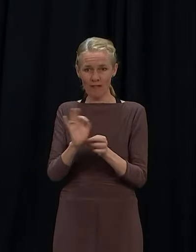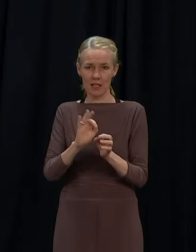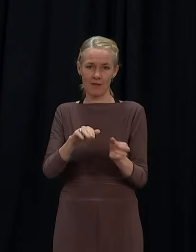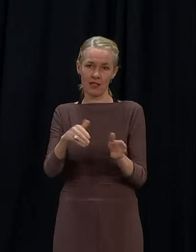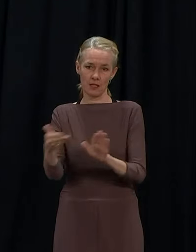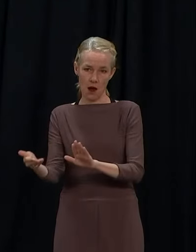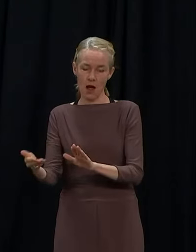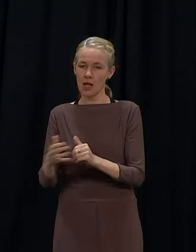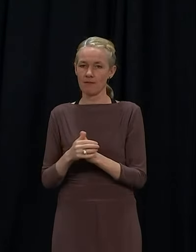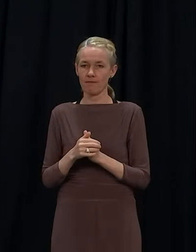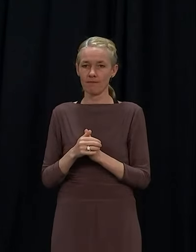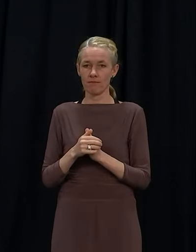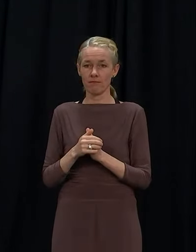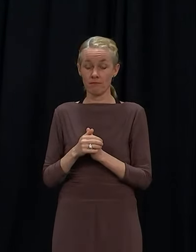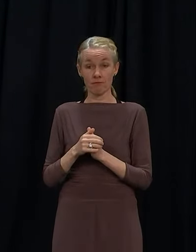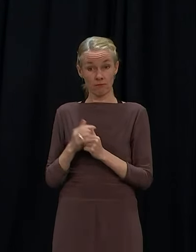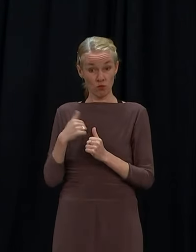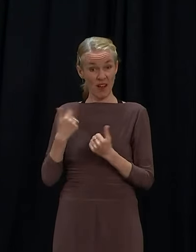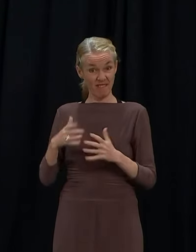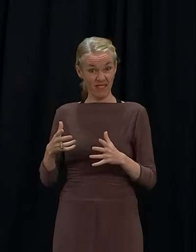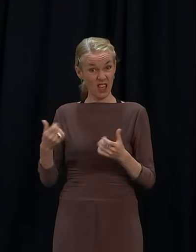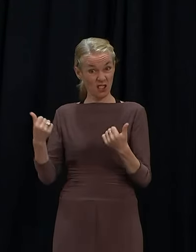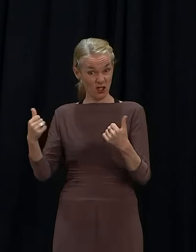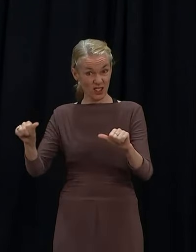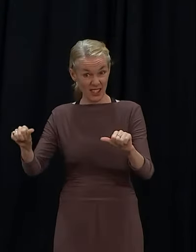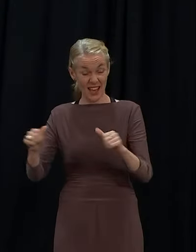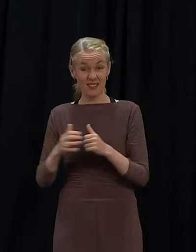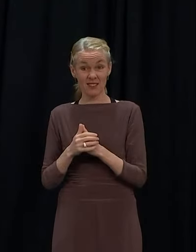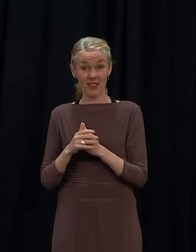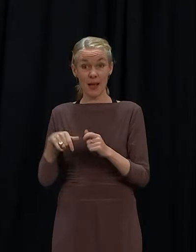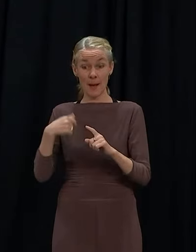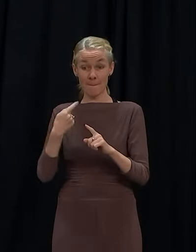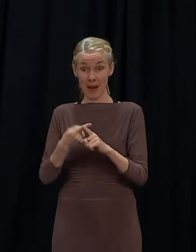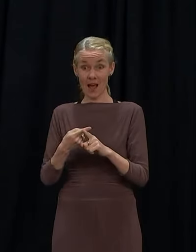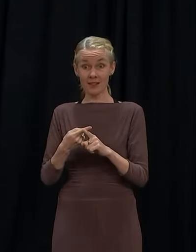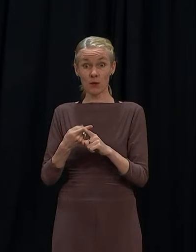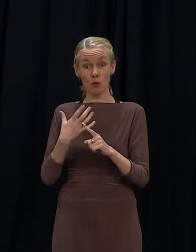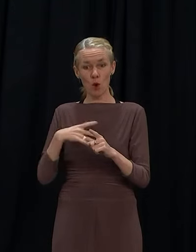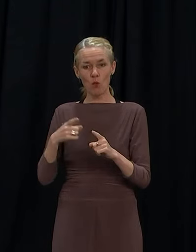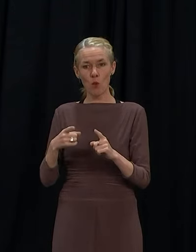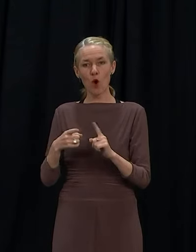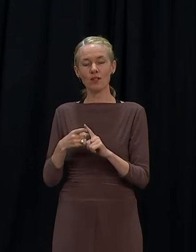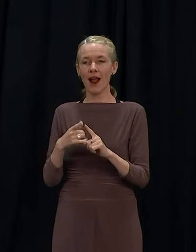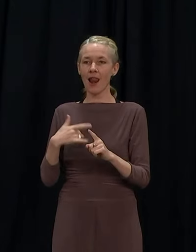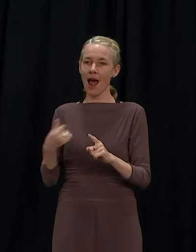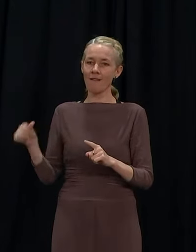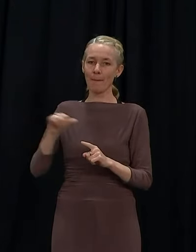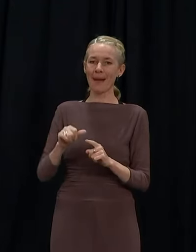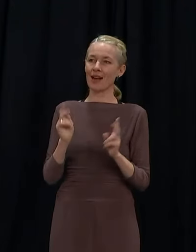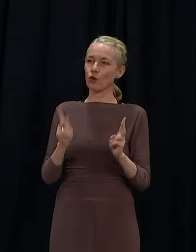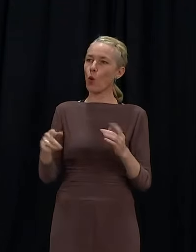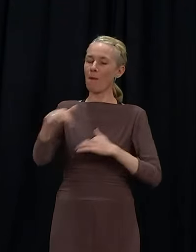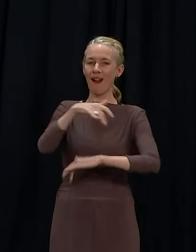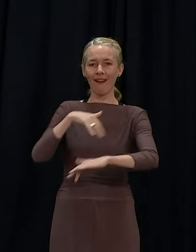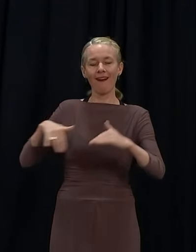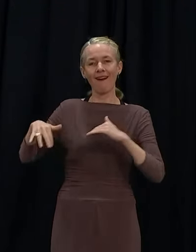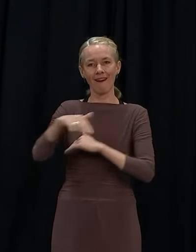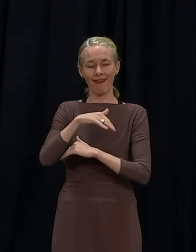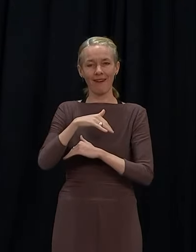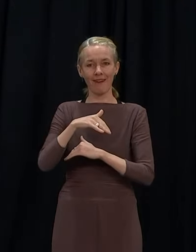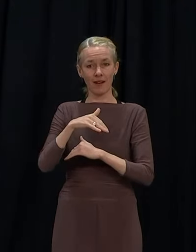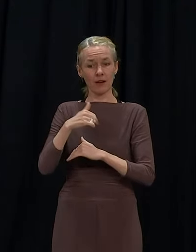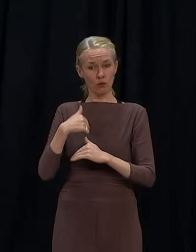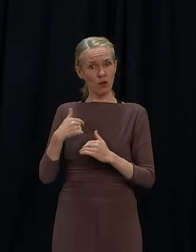as possible. And even now, we've had some of the shortest periods of restrictions of any country. And we wanted to save people's jobs